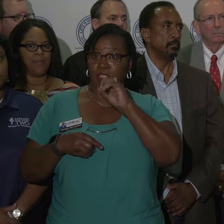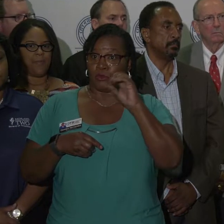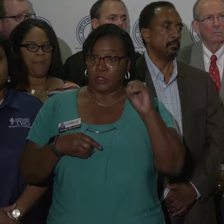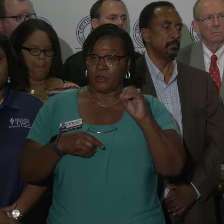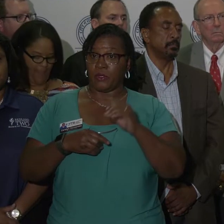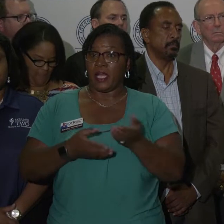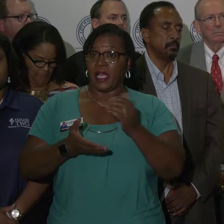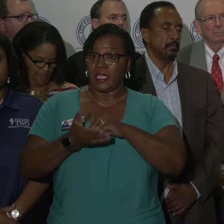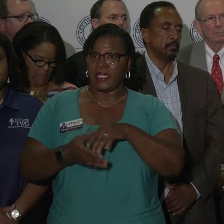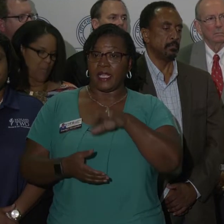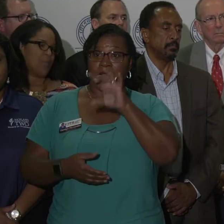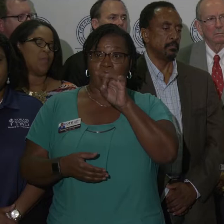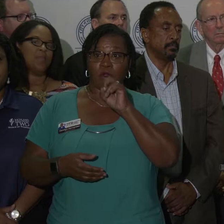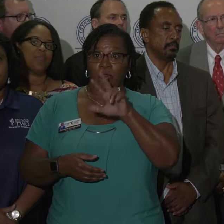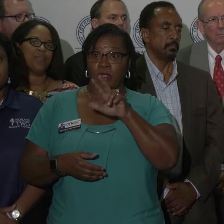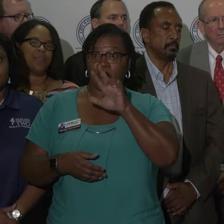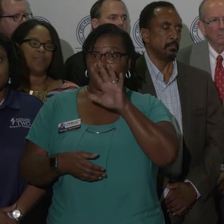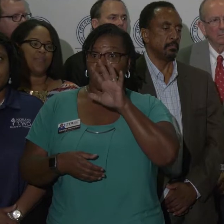803-545-3300. Again,